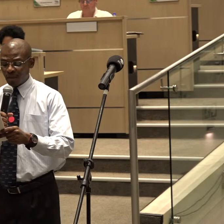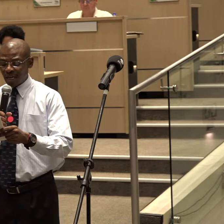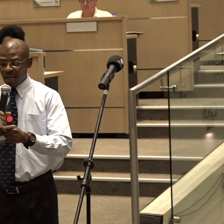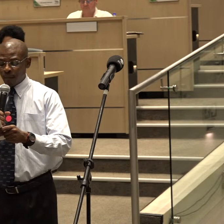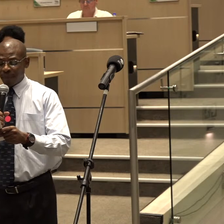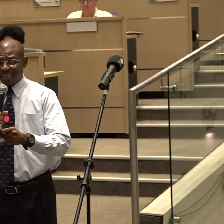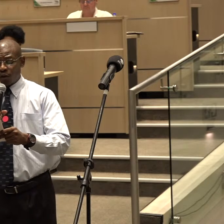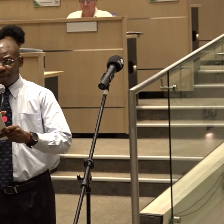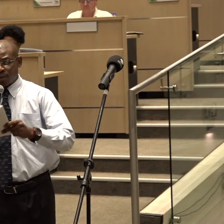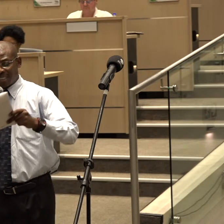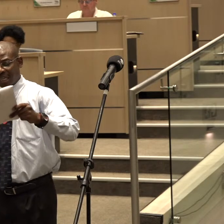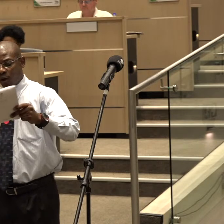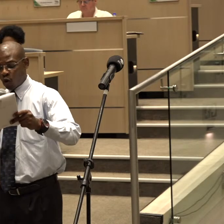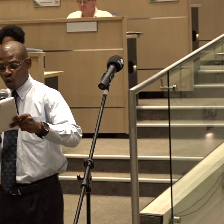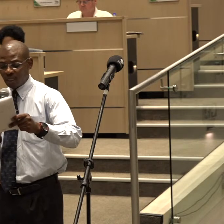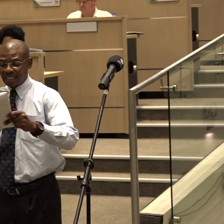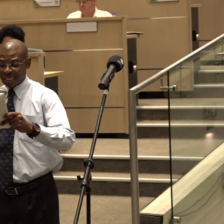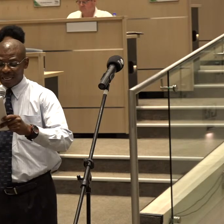foreign